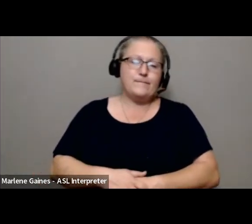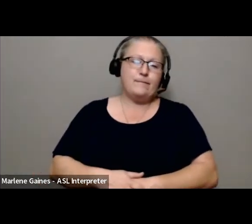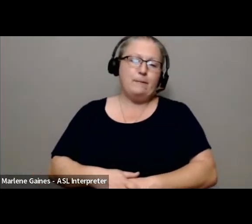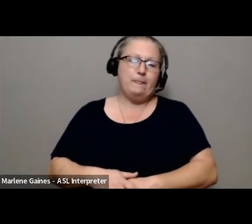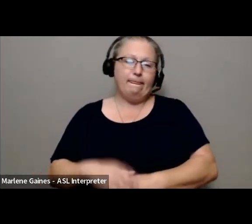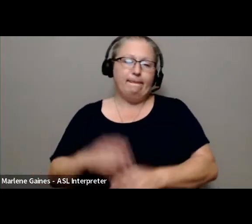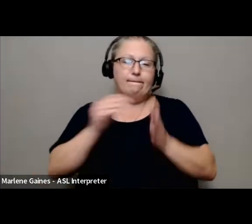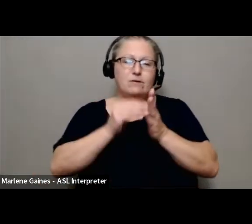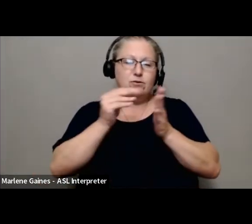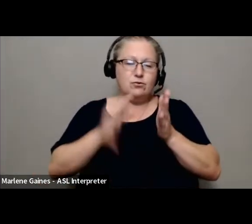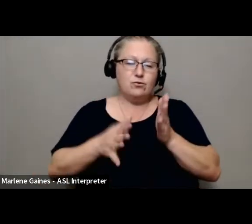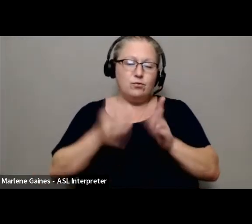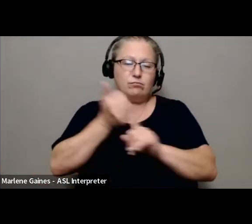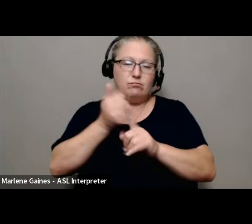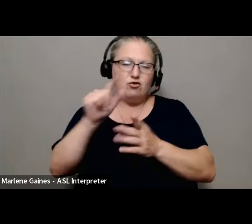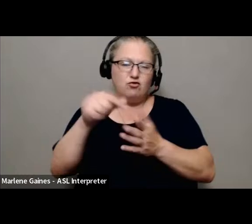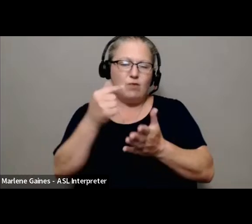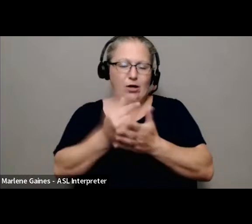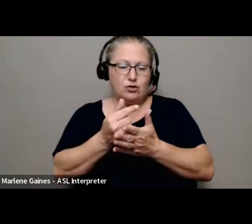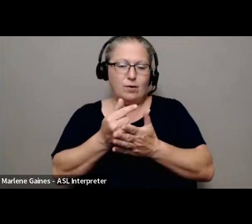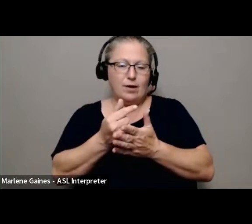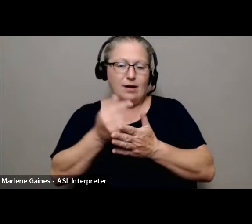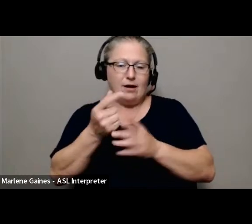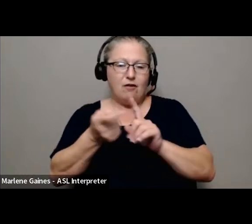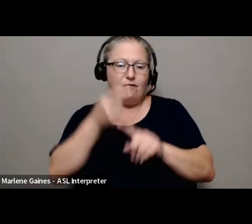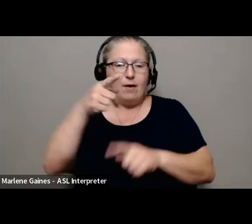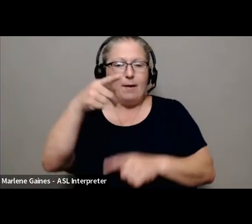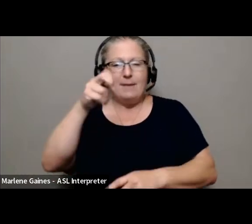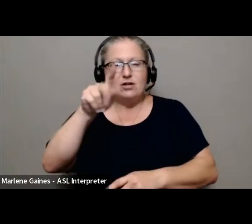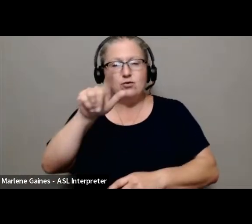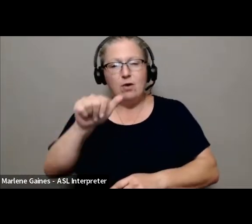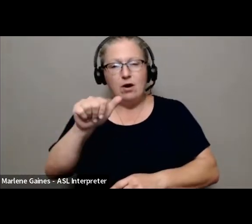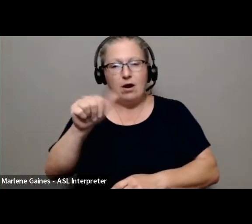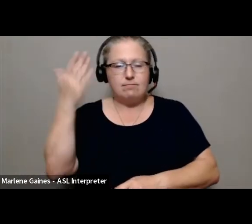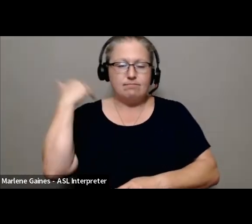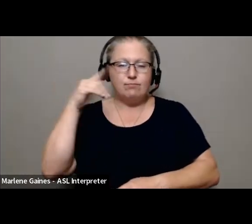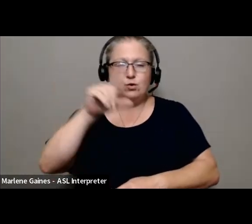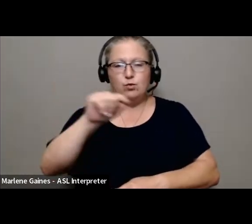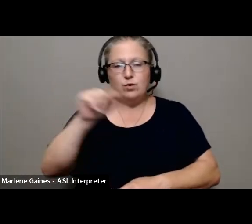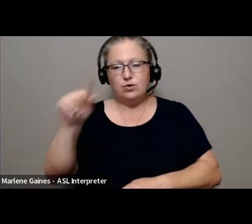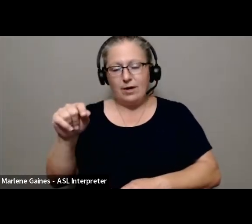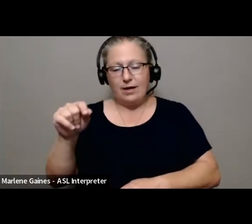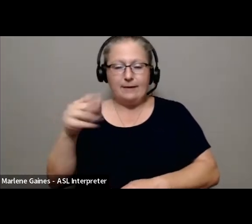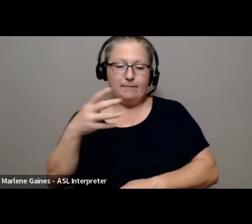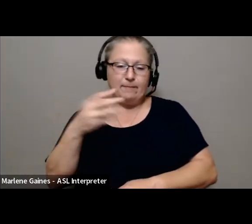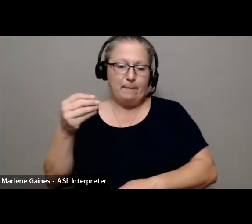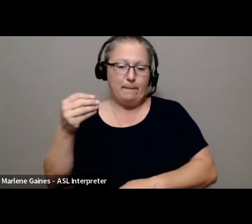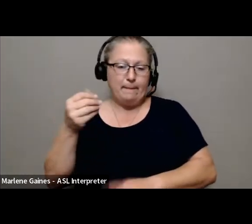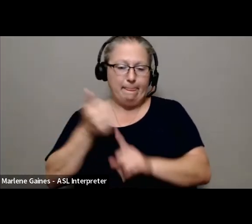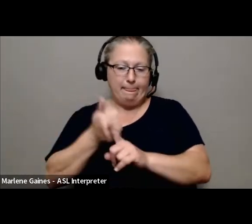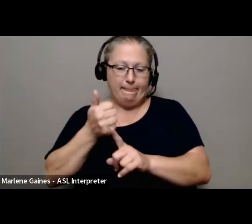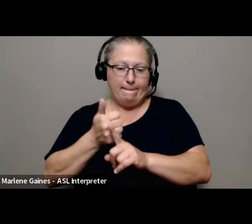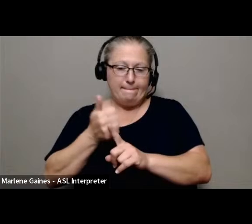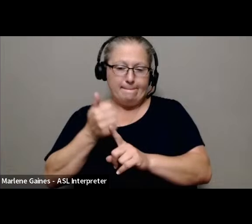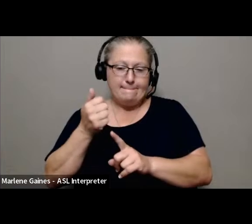There's a student that graduated from Peninsula in 2020, and they